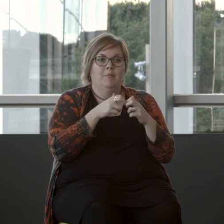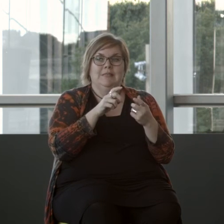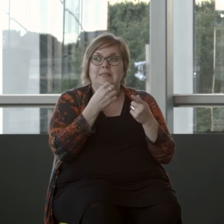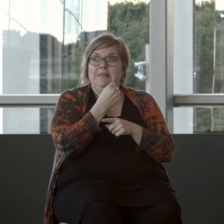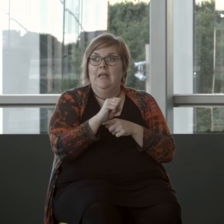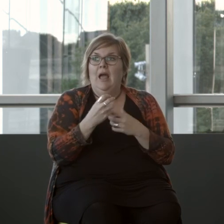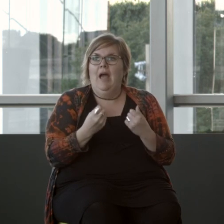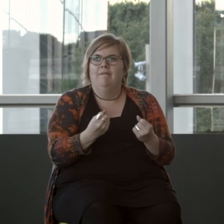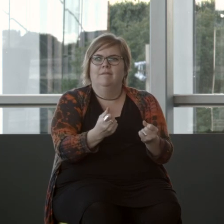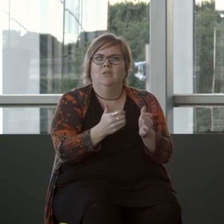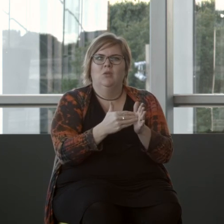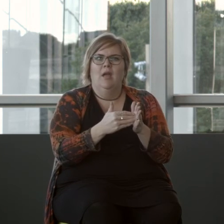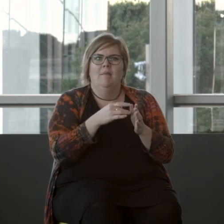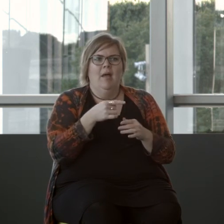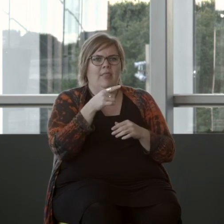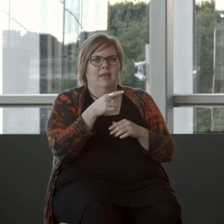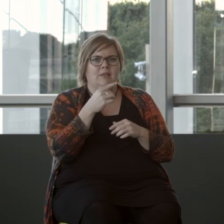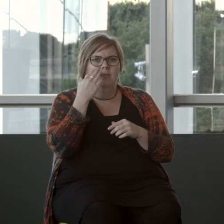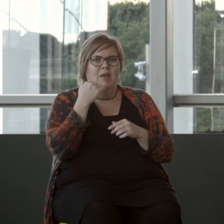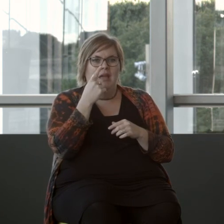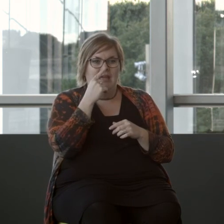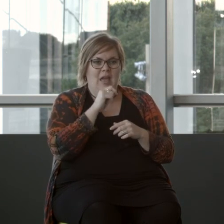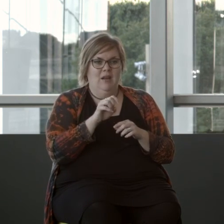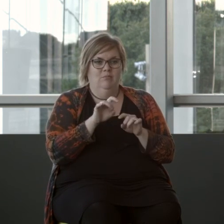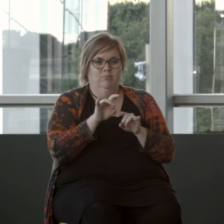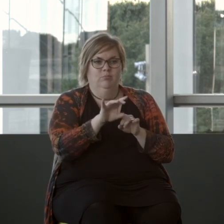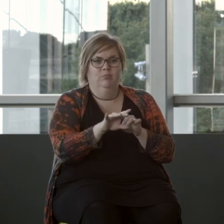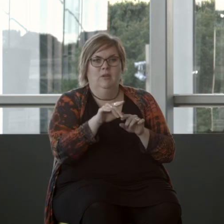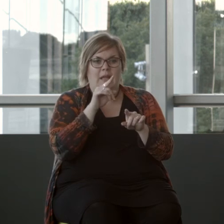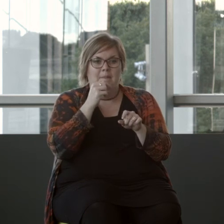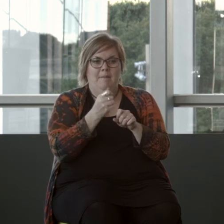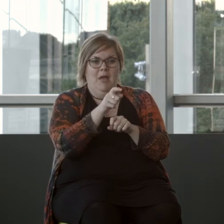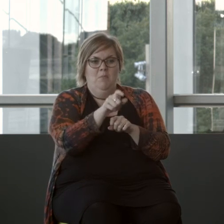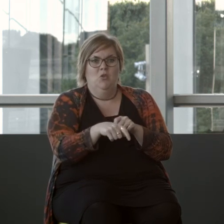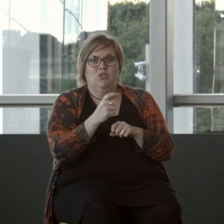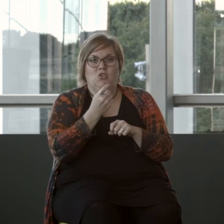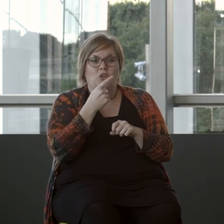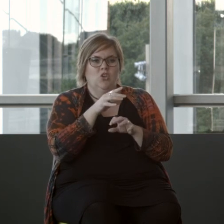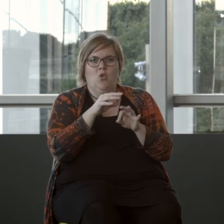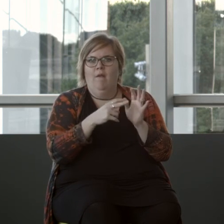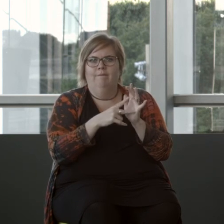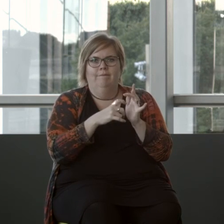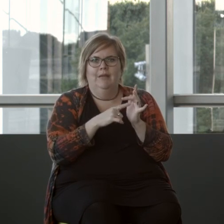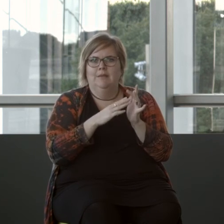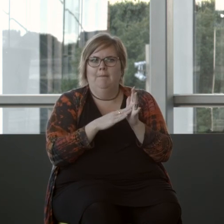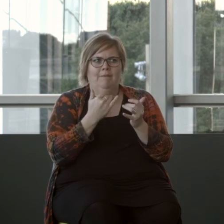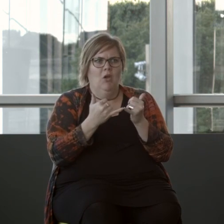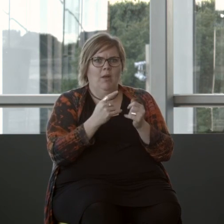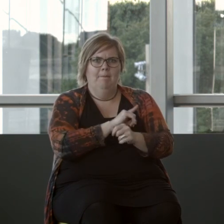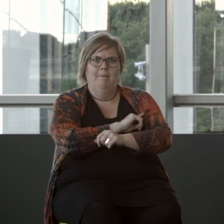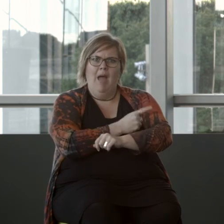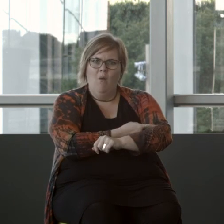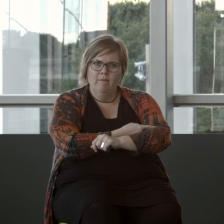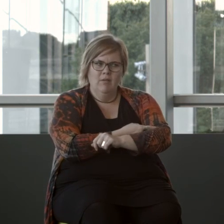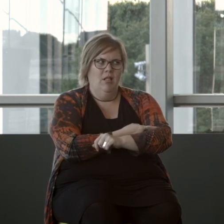But this chick can turn people to stone. She's not a victim. She's a really powerful, like,